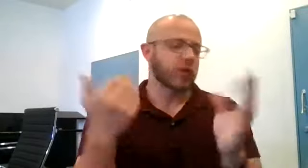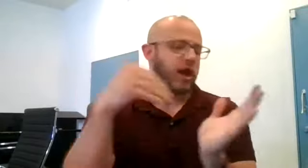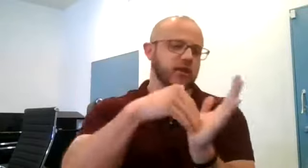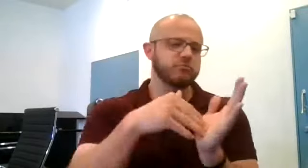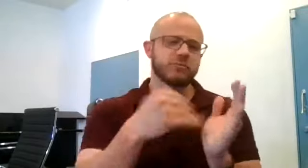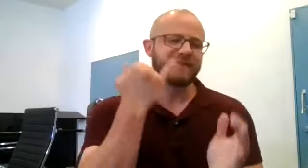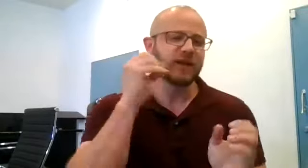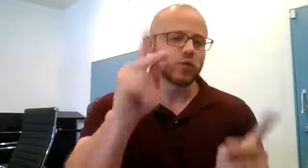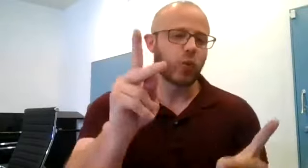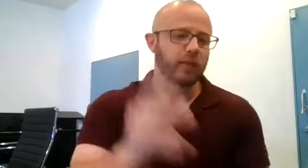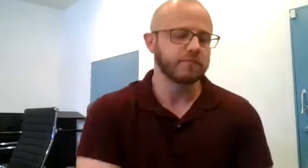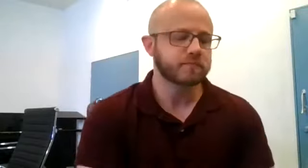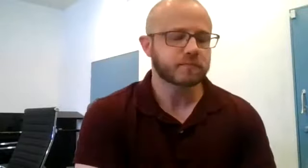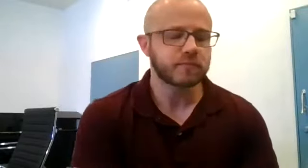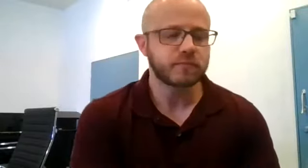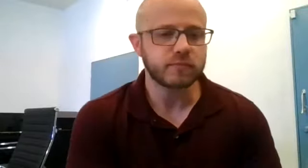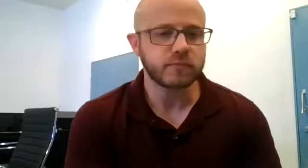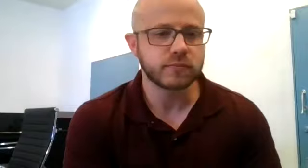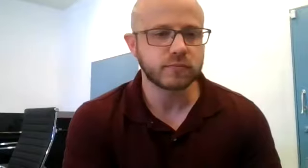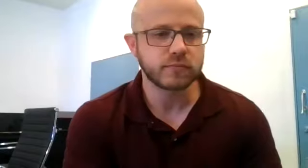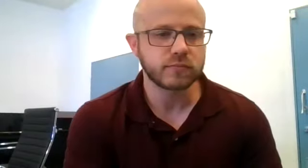can have a one-on-one session. That's totally okay.